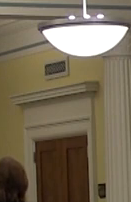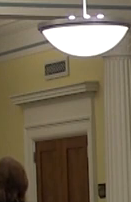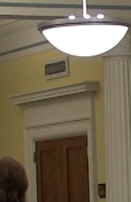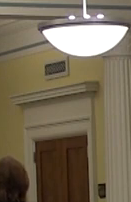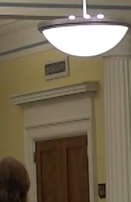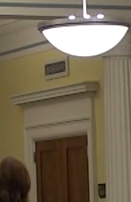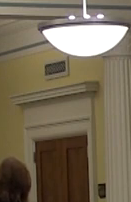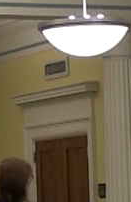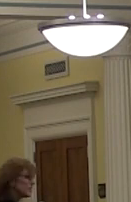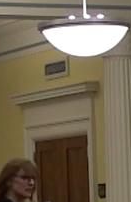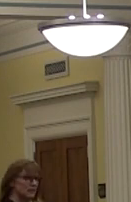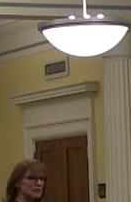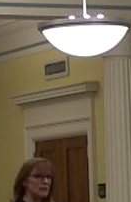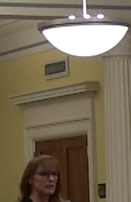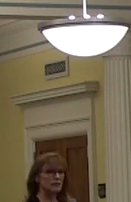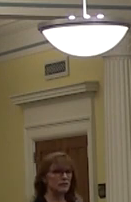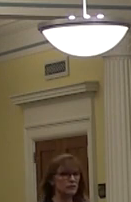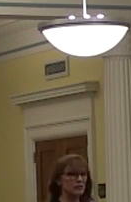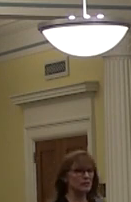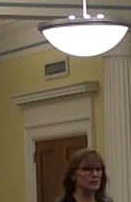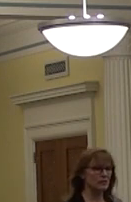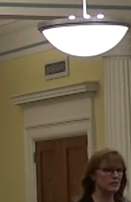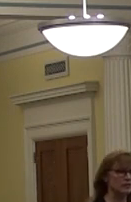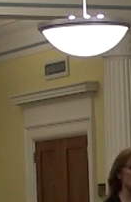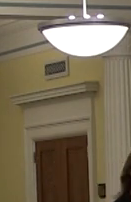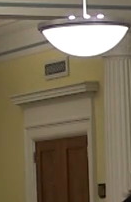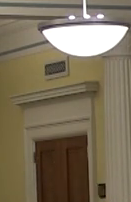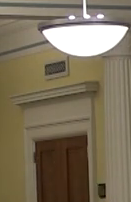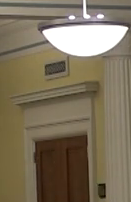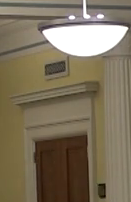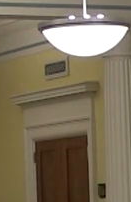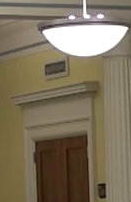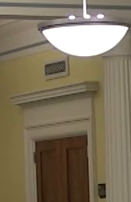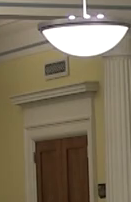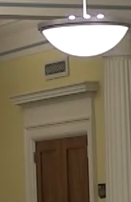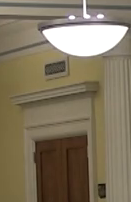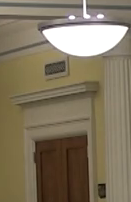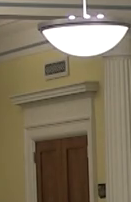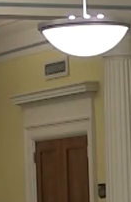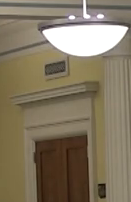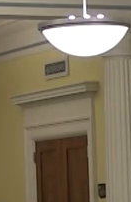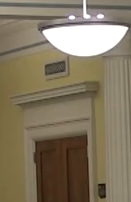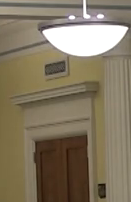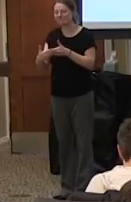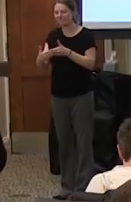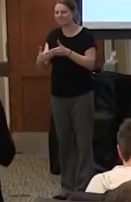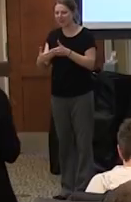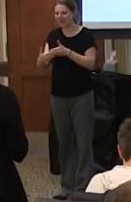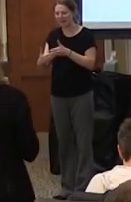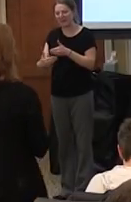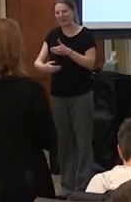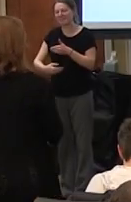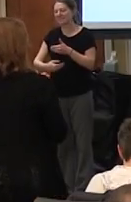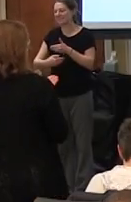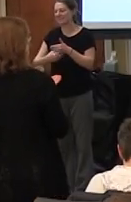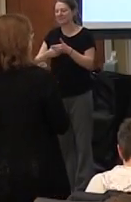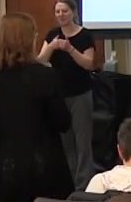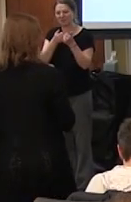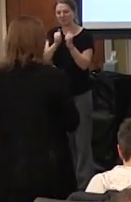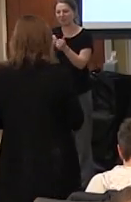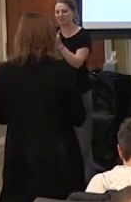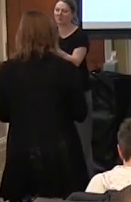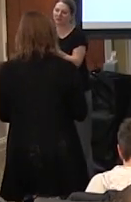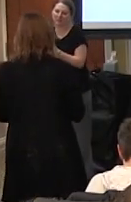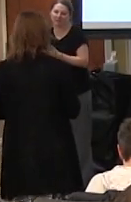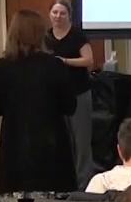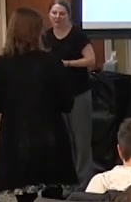this hurdle that we're currently facing fear that the the next couple of things that we try to do just won't work and i know